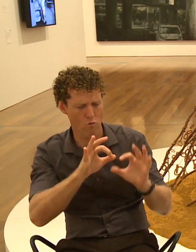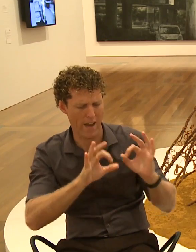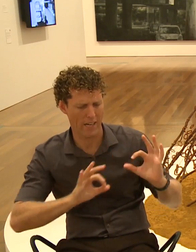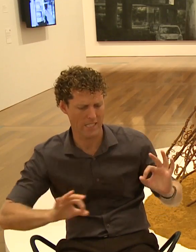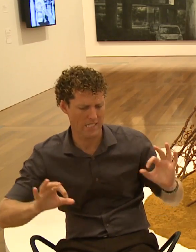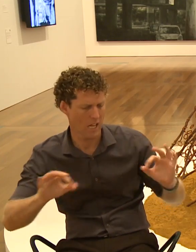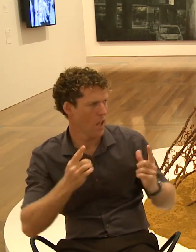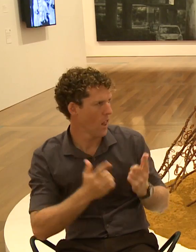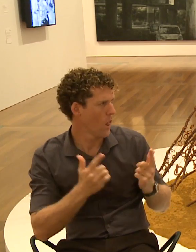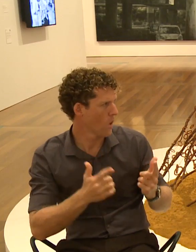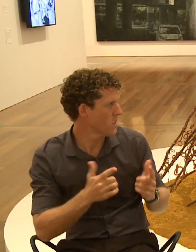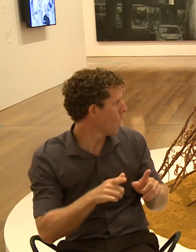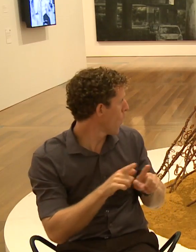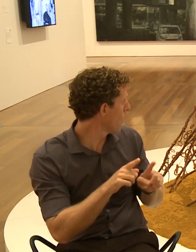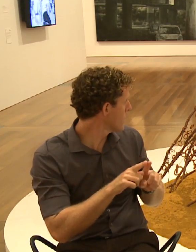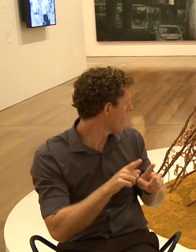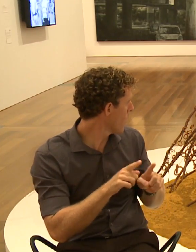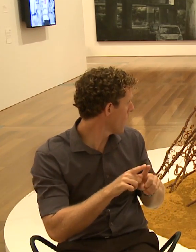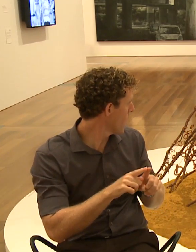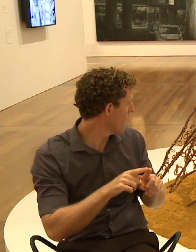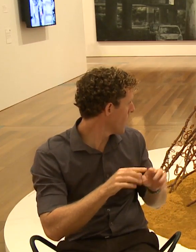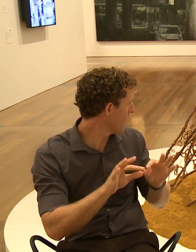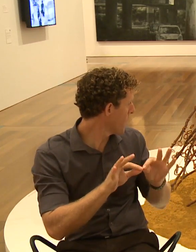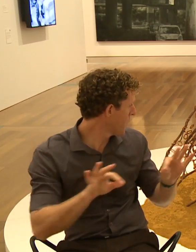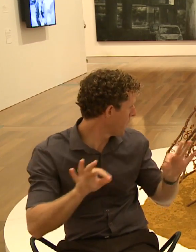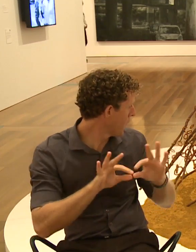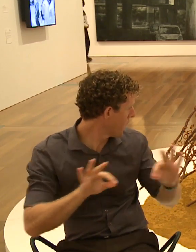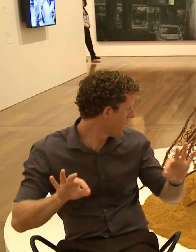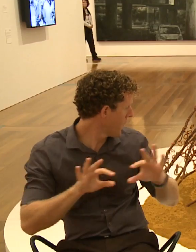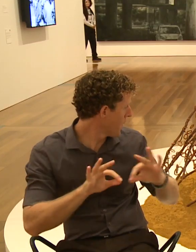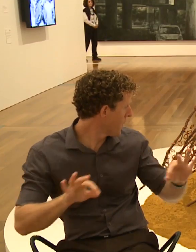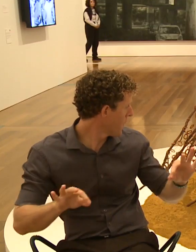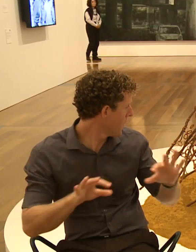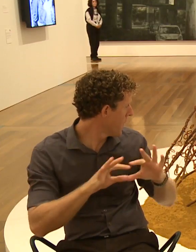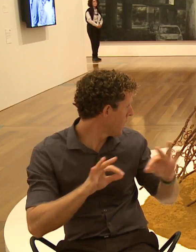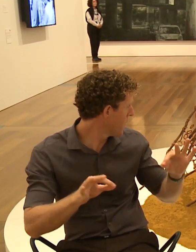and the little strands running down. So